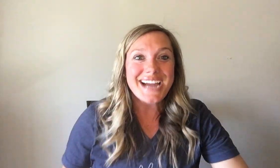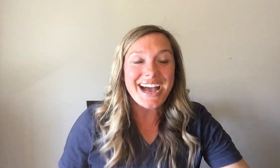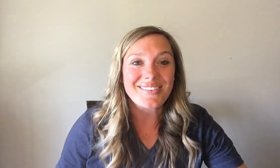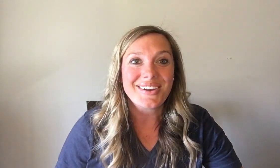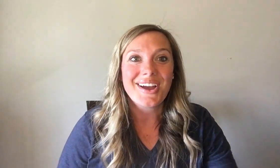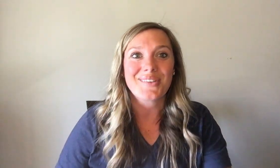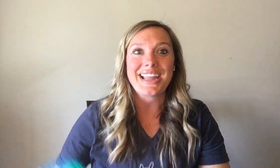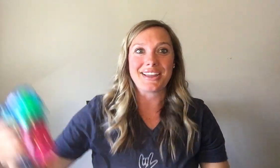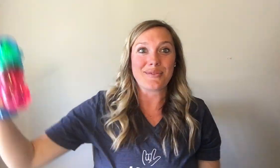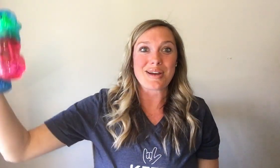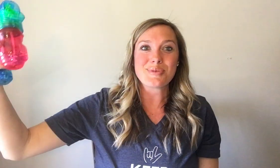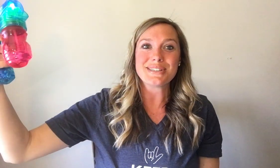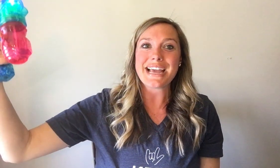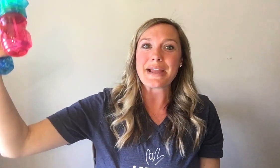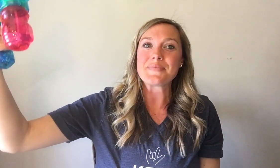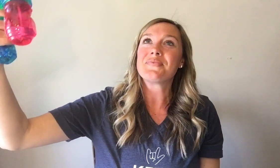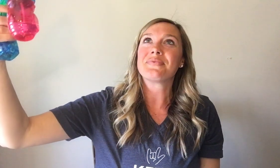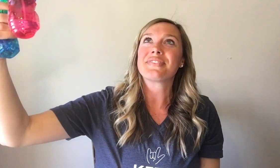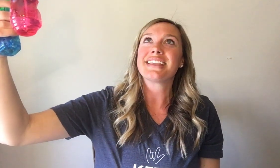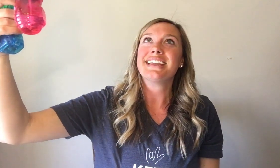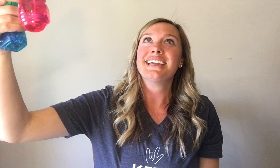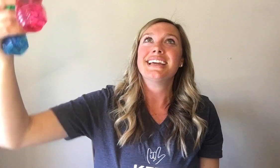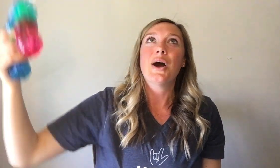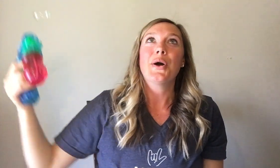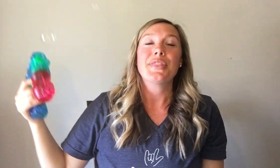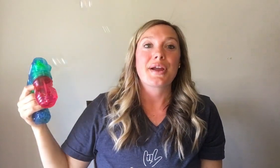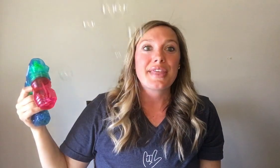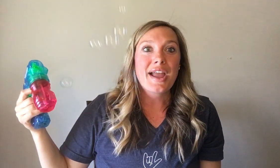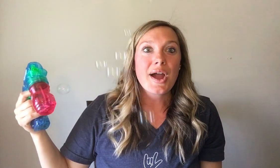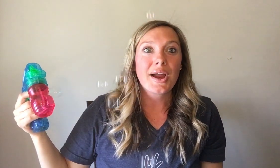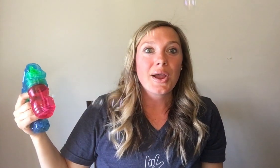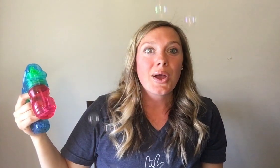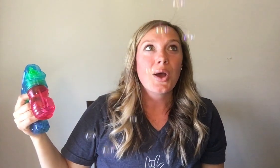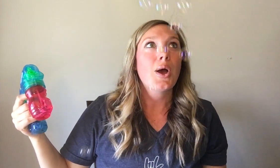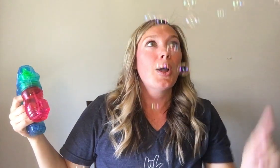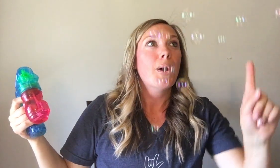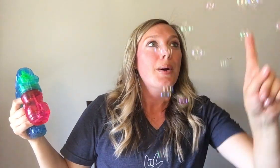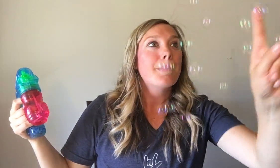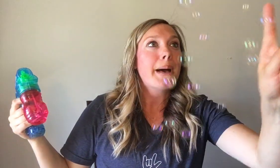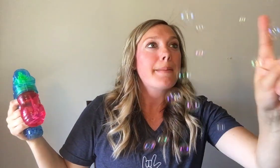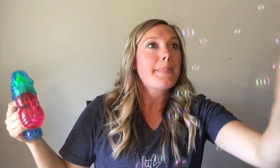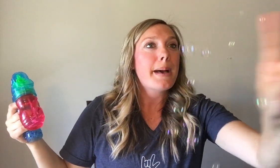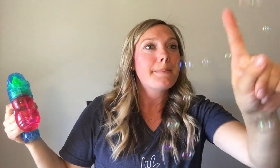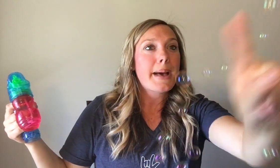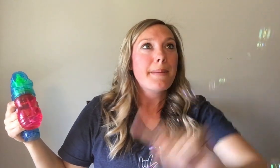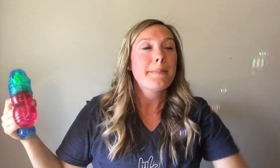job. Okay, one more time. There they are. Pop, pop.